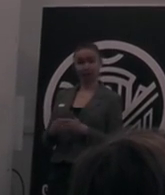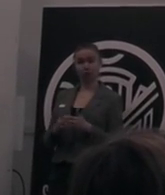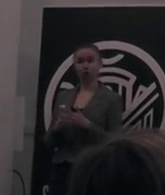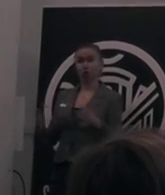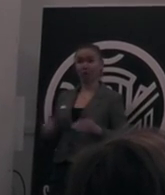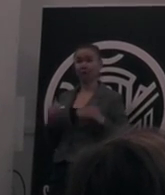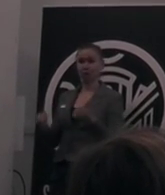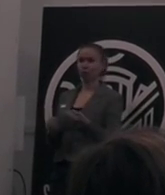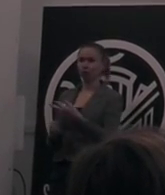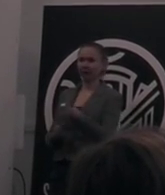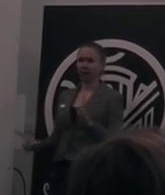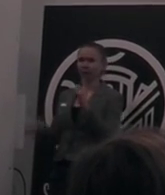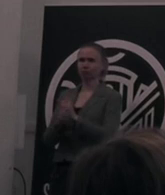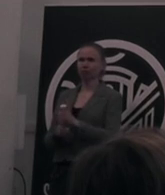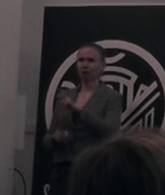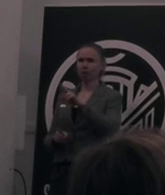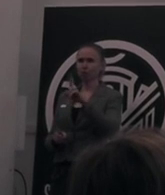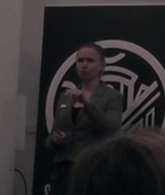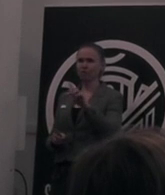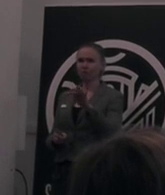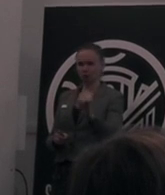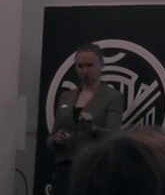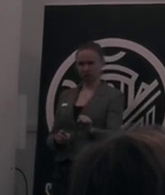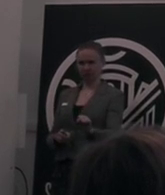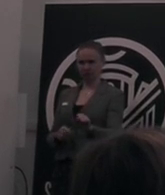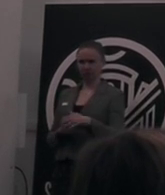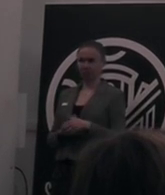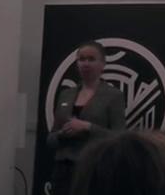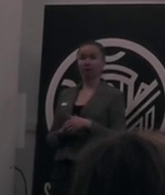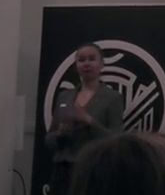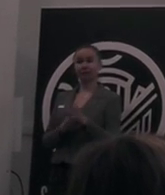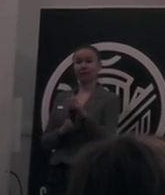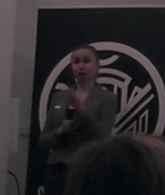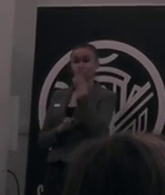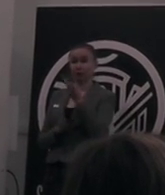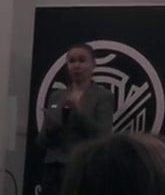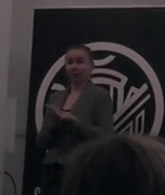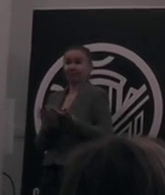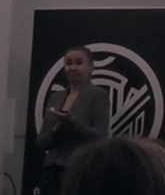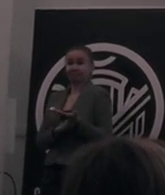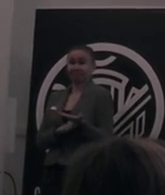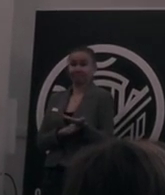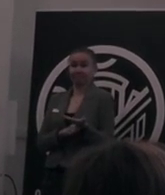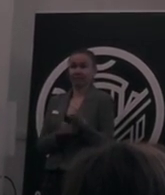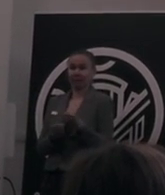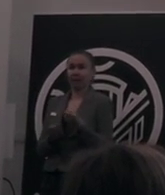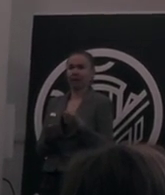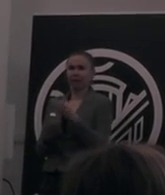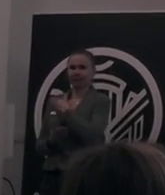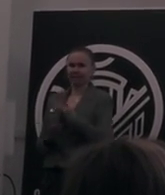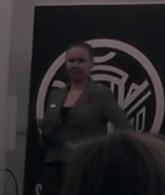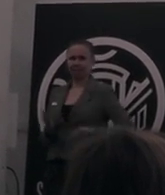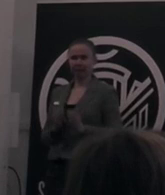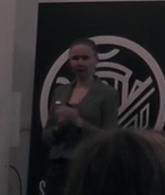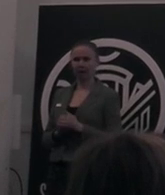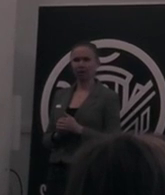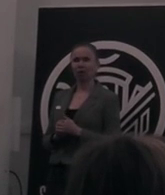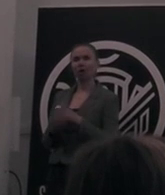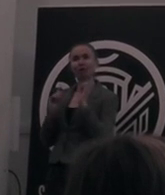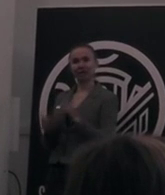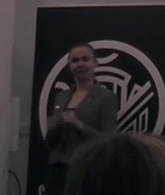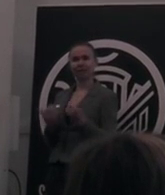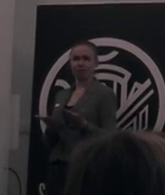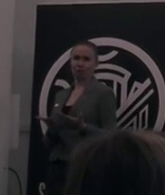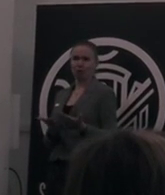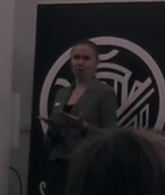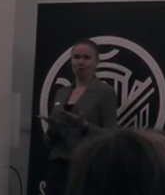met Rufus, who was a big fundraiser for the president. And one of the ways you get rewarded by raising a lot of